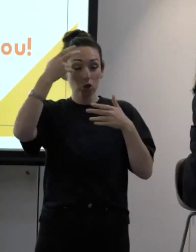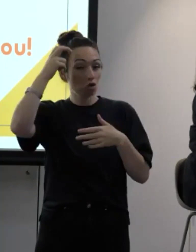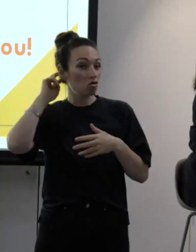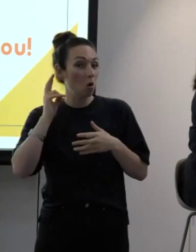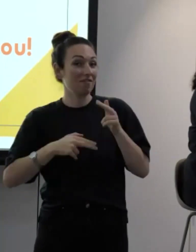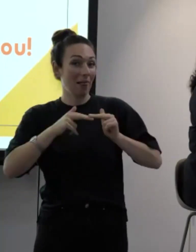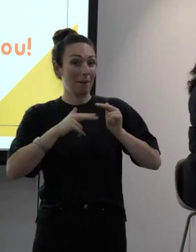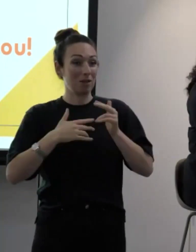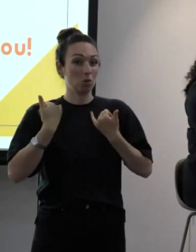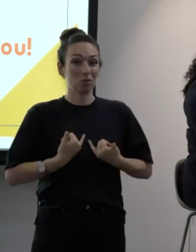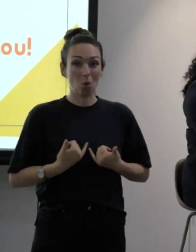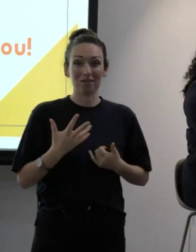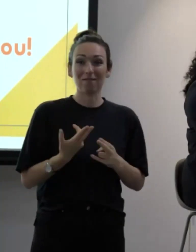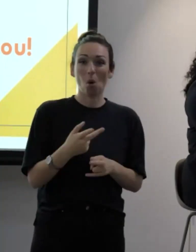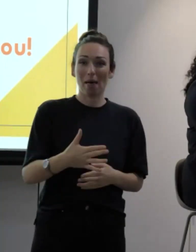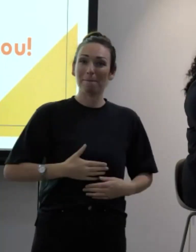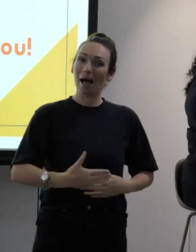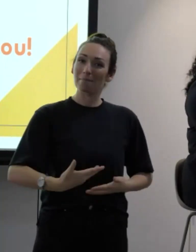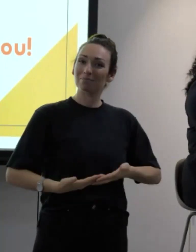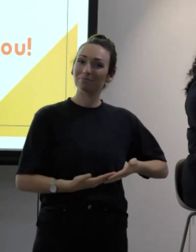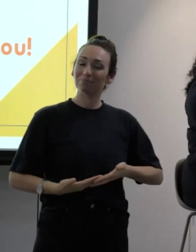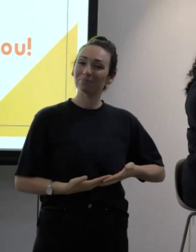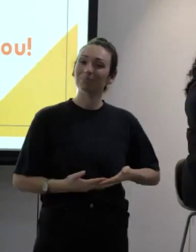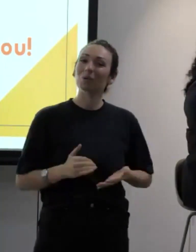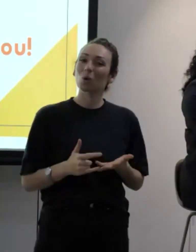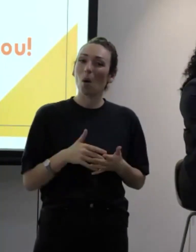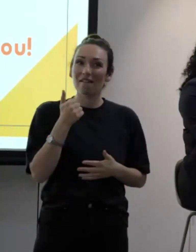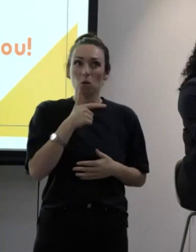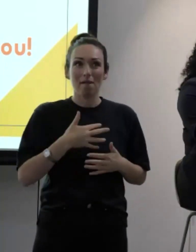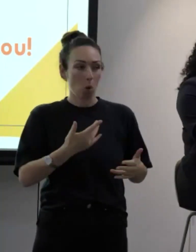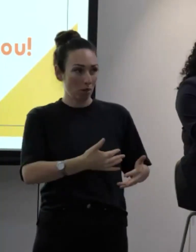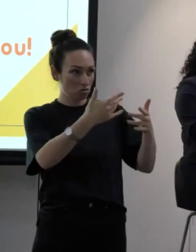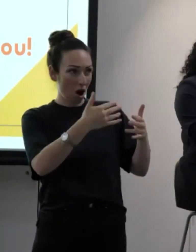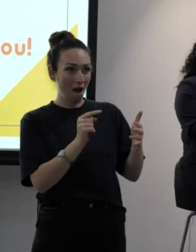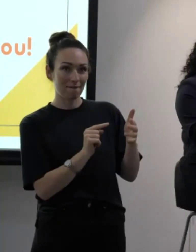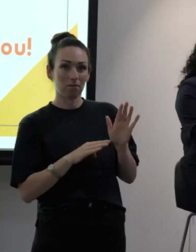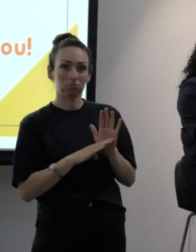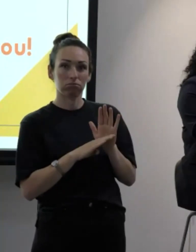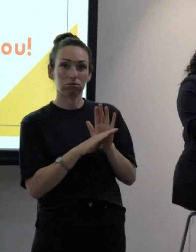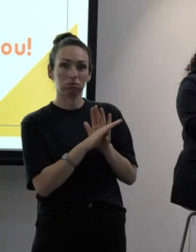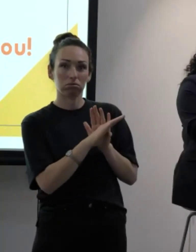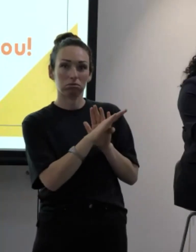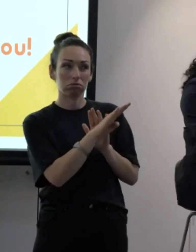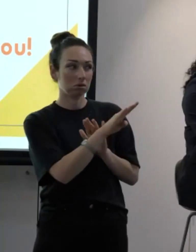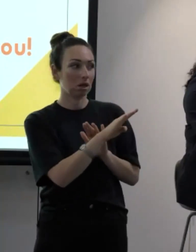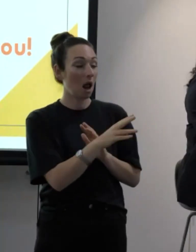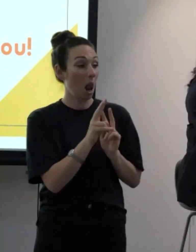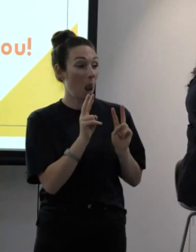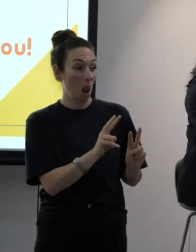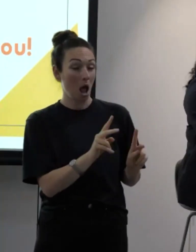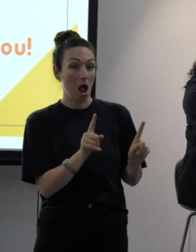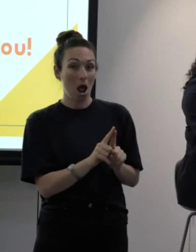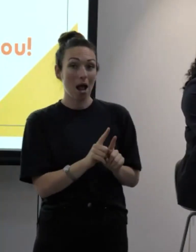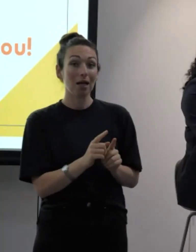disorders. So if you actually look at the graphs that show the rise of neurodevelopmental disorders going like this, there's a